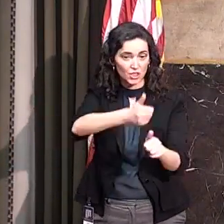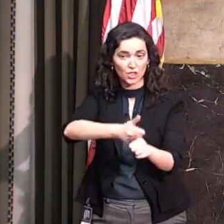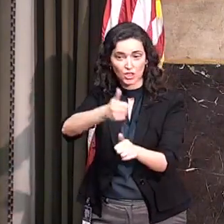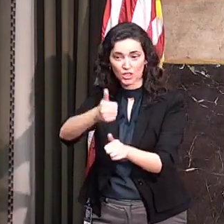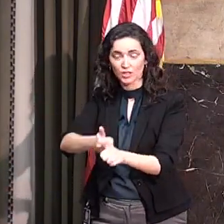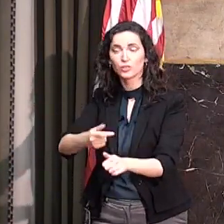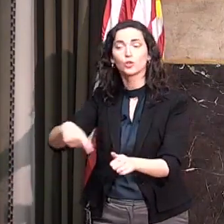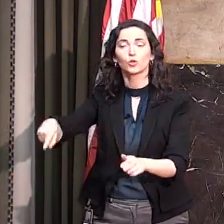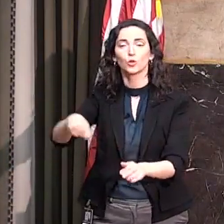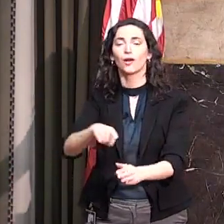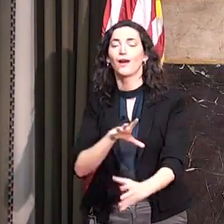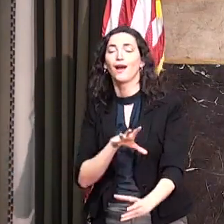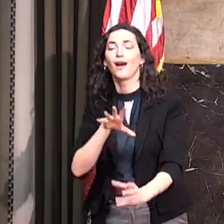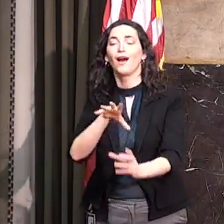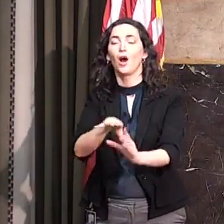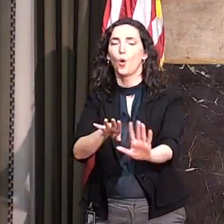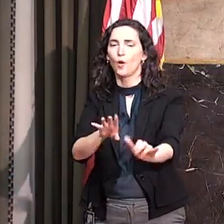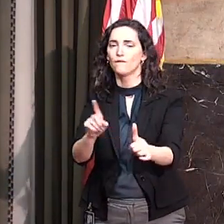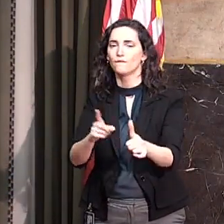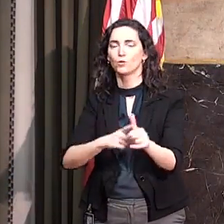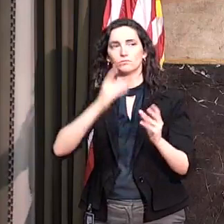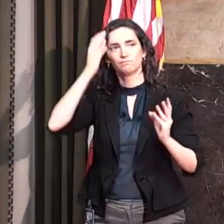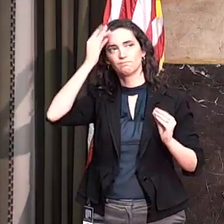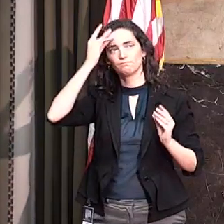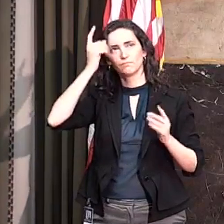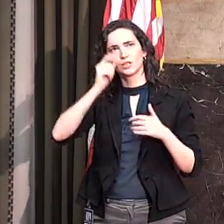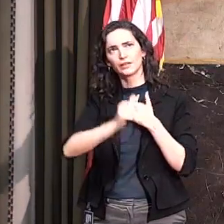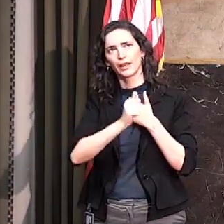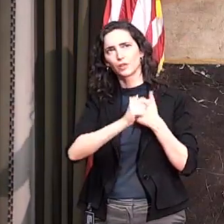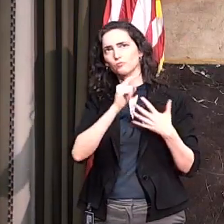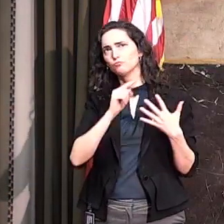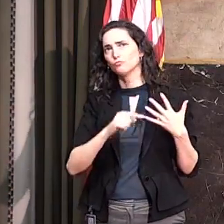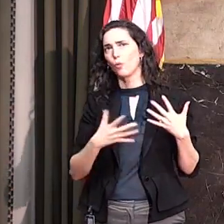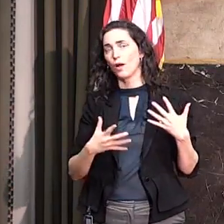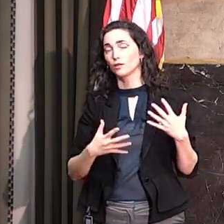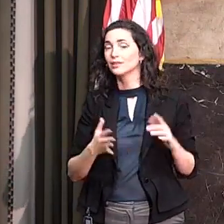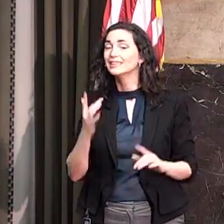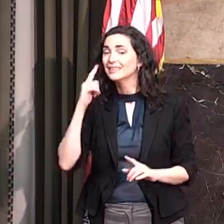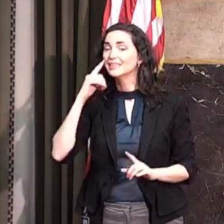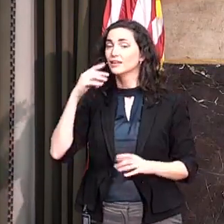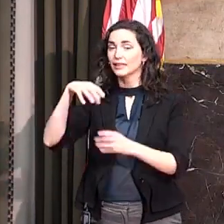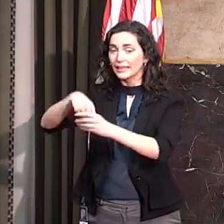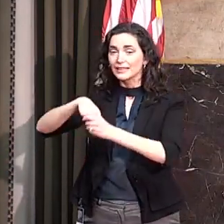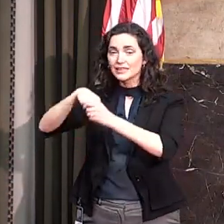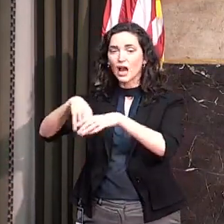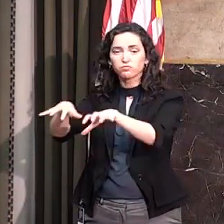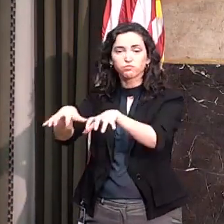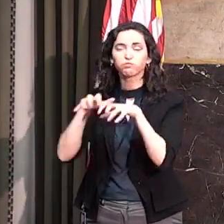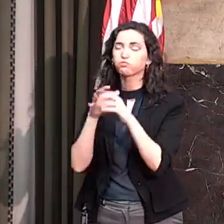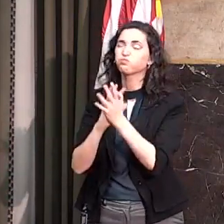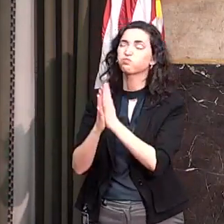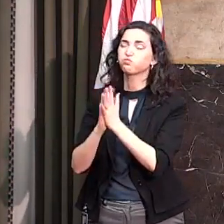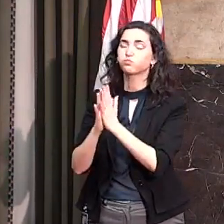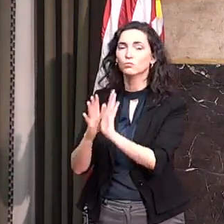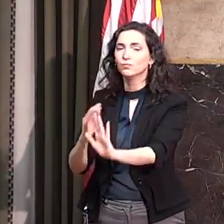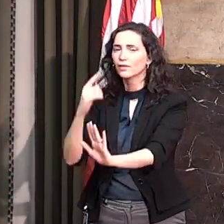before participating, especially indoors with large crowds, and consider if there are things that you should do to protect yourself